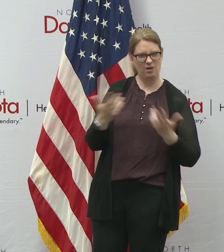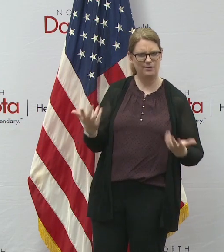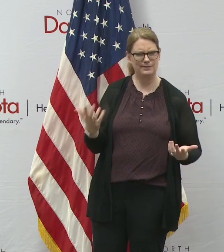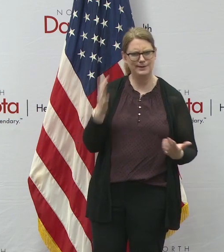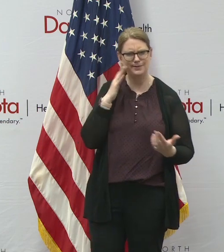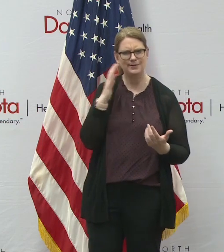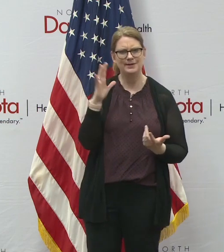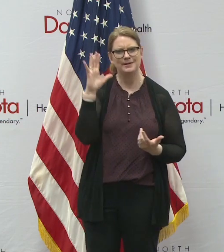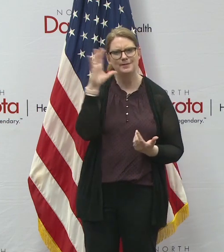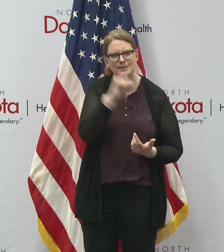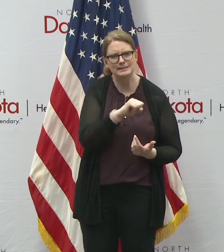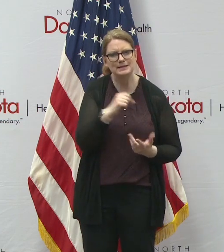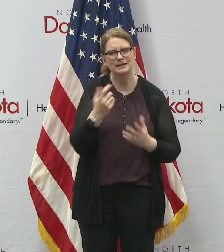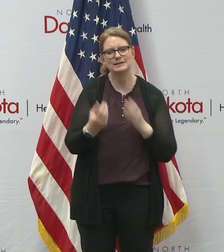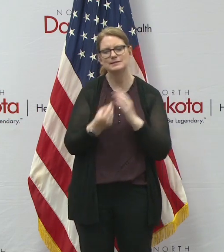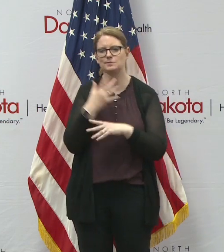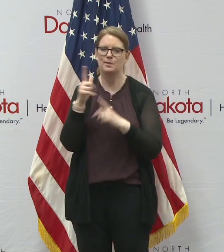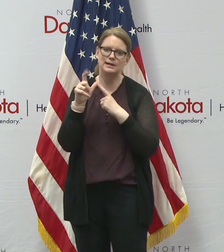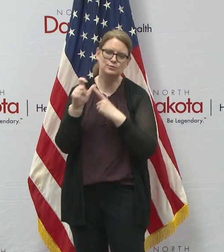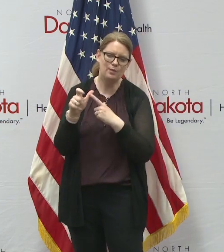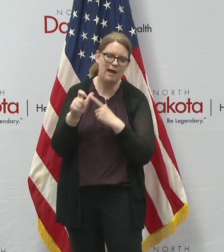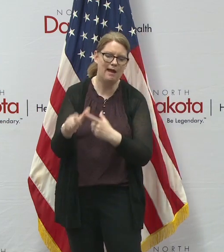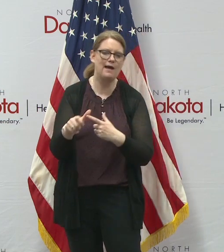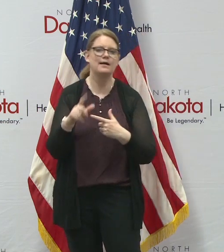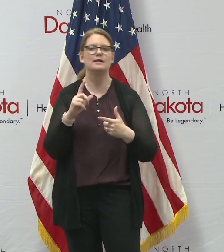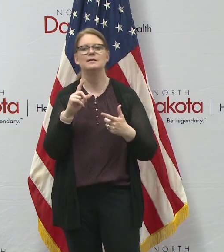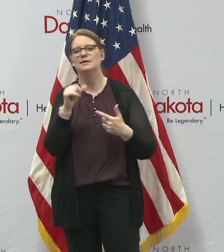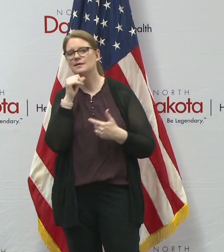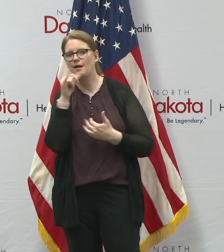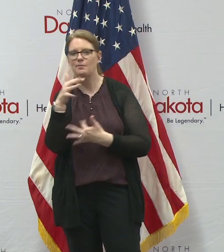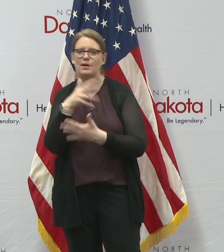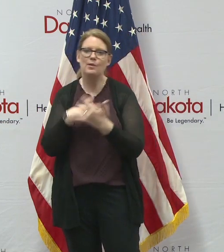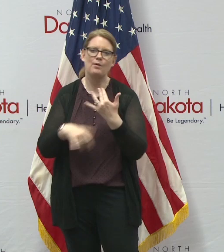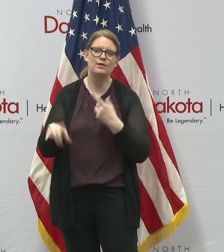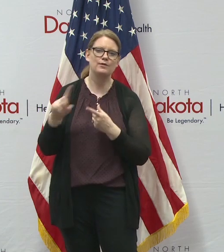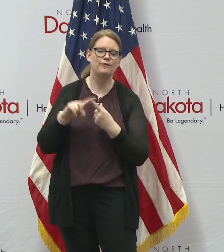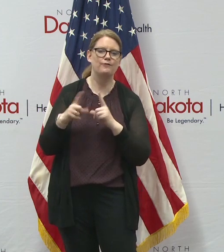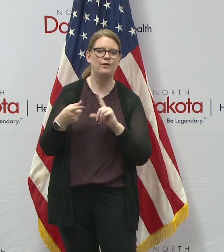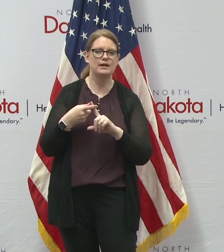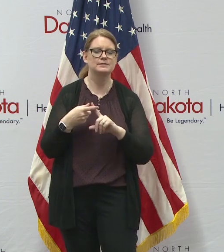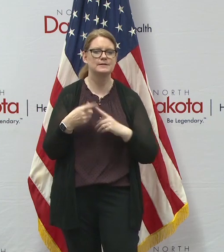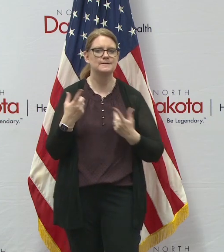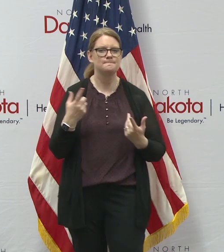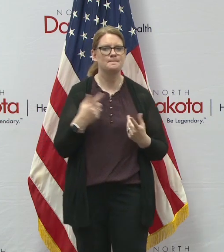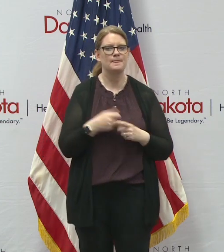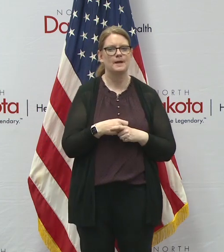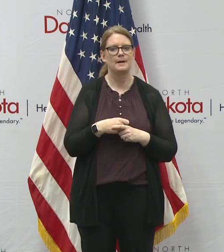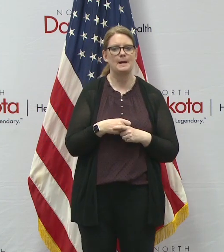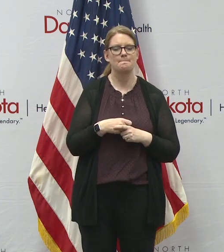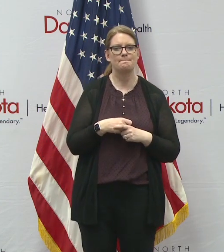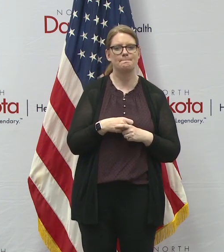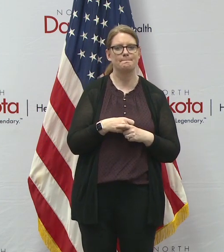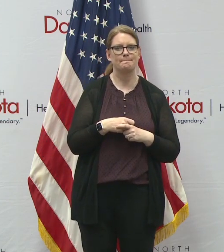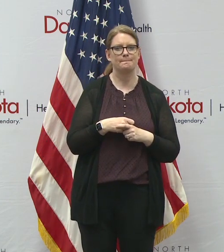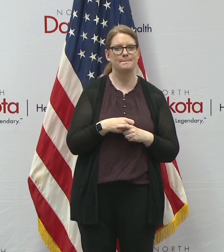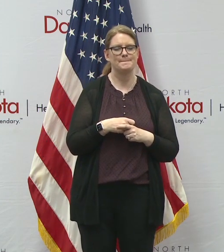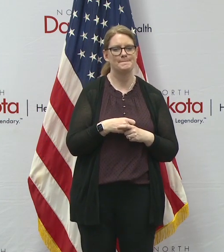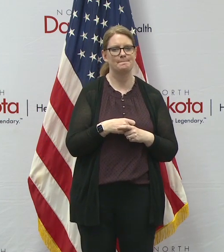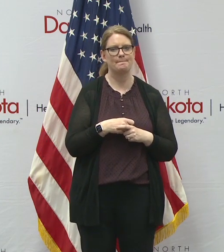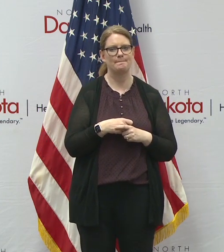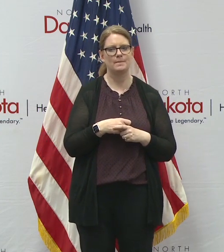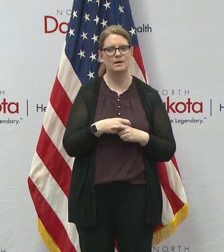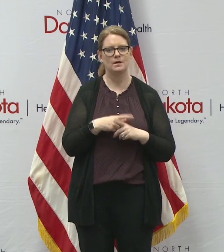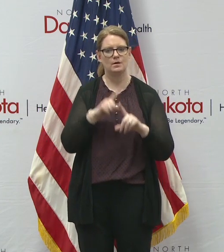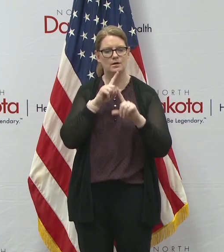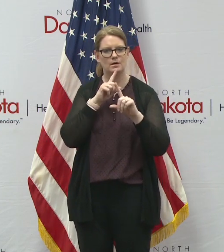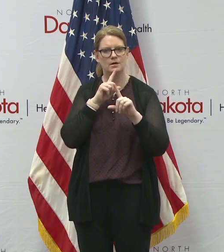your, spring track season and not being around your friends, et cetera. But we did have a verified a